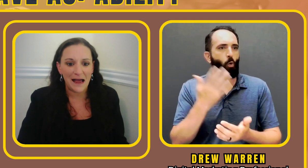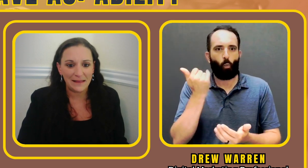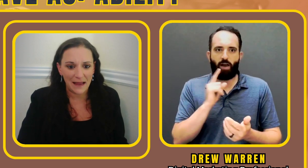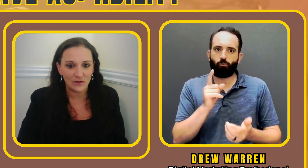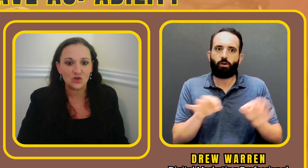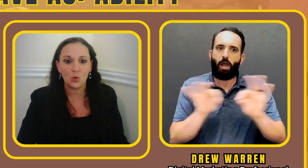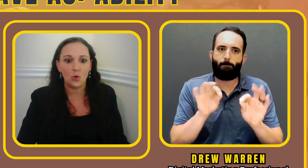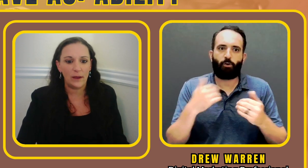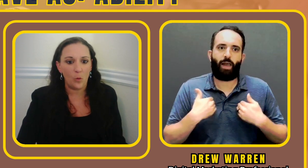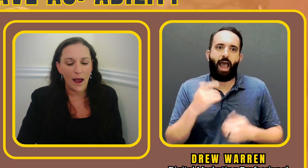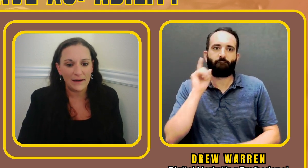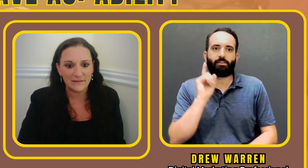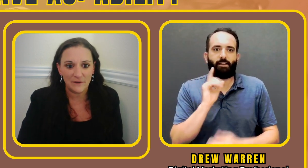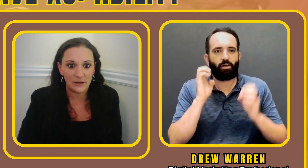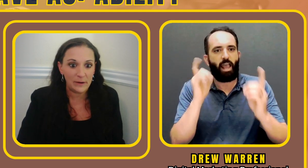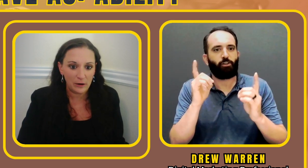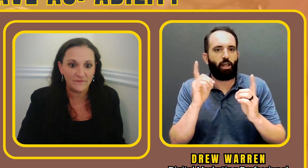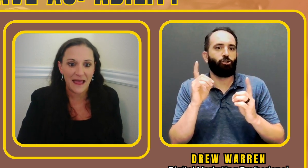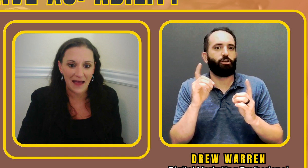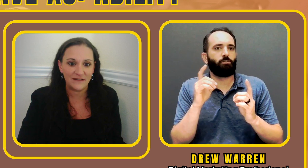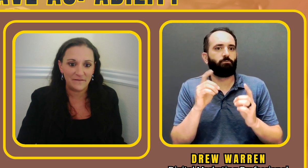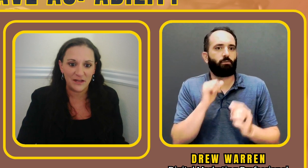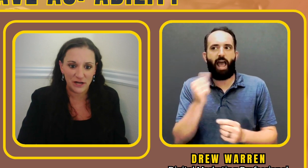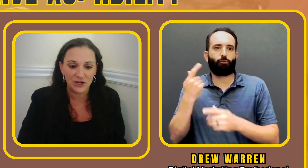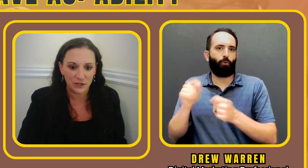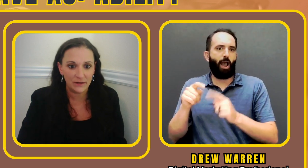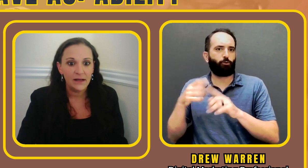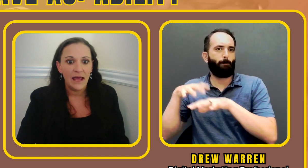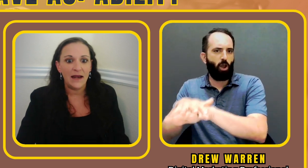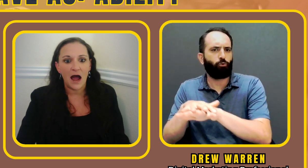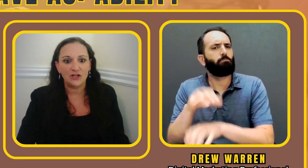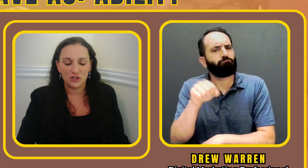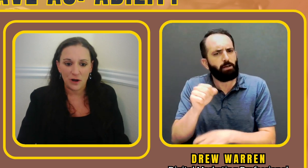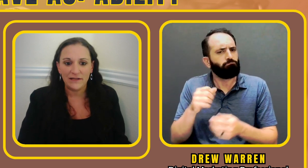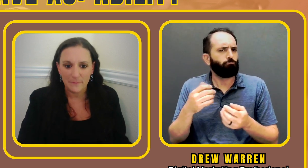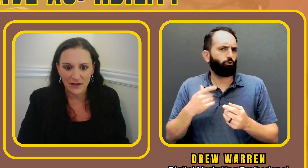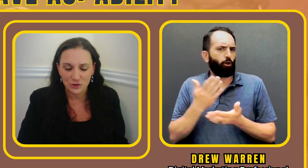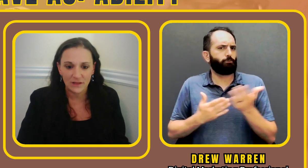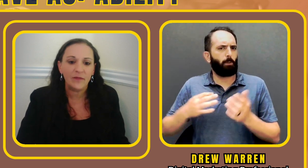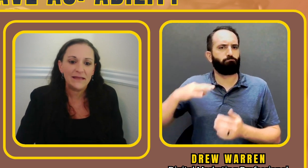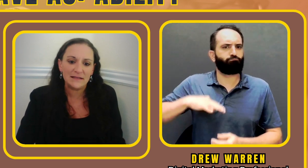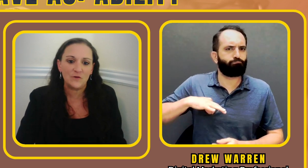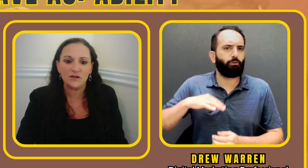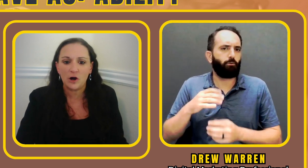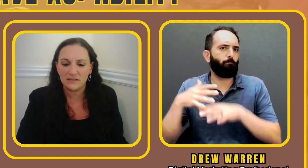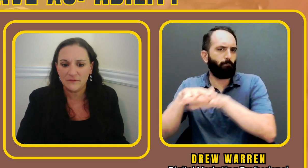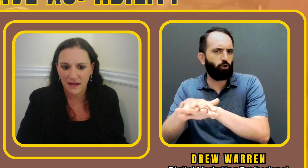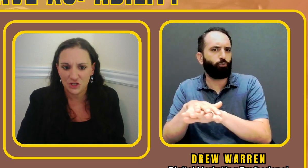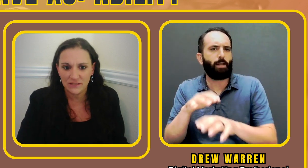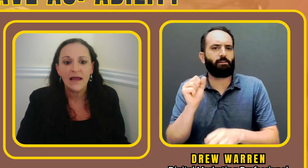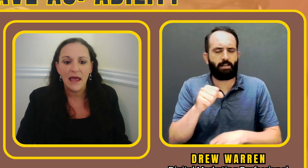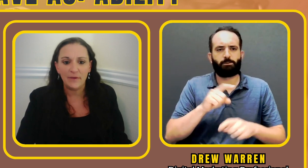to highlight the school and why it is very imperative to have that education and not just trying to mainstream. And yes, of course, there are